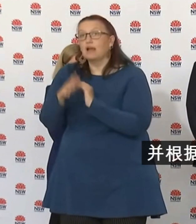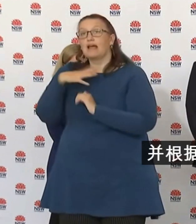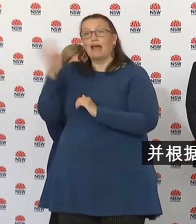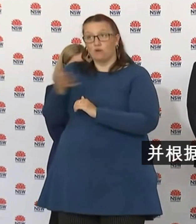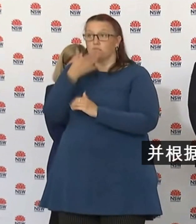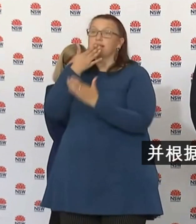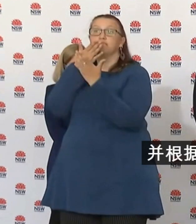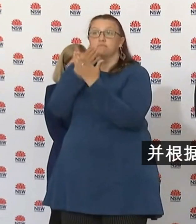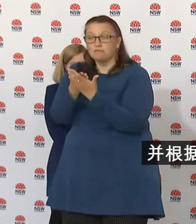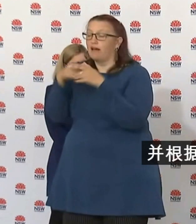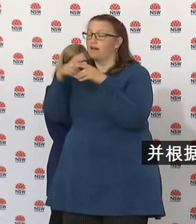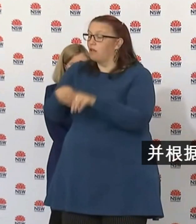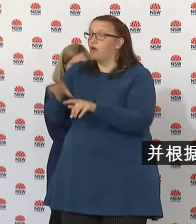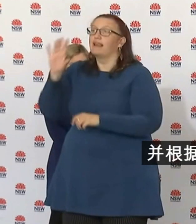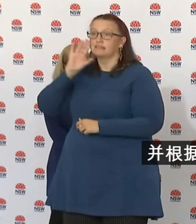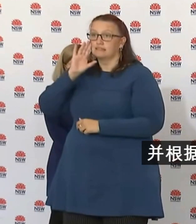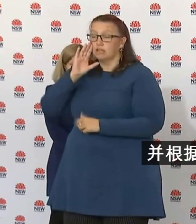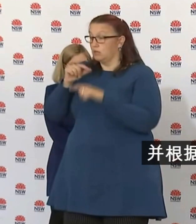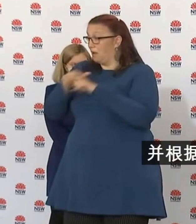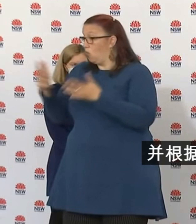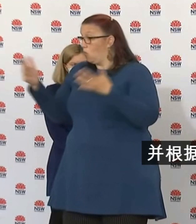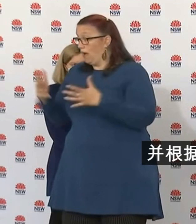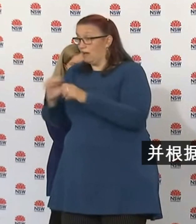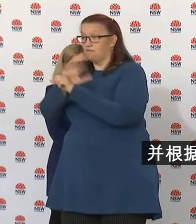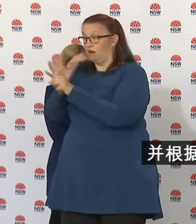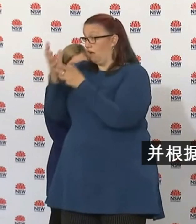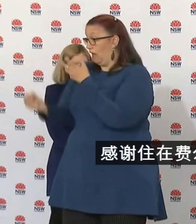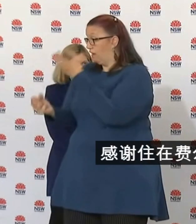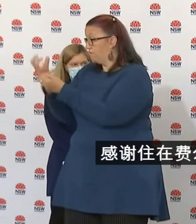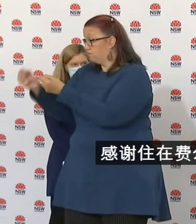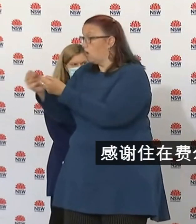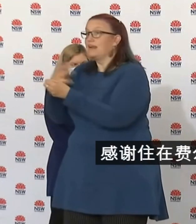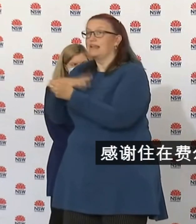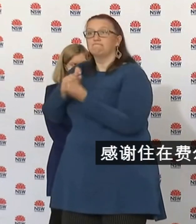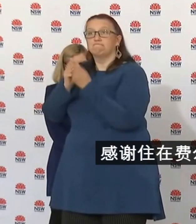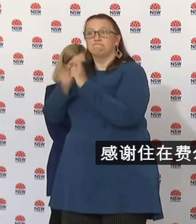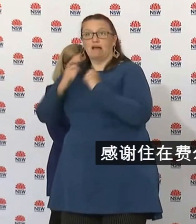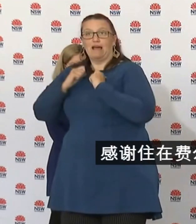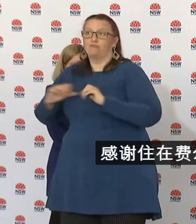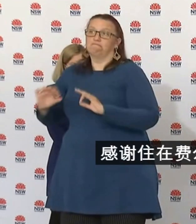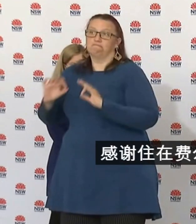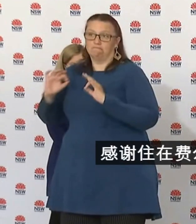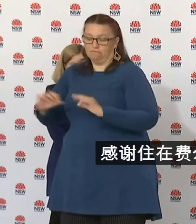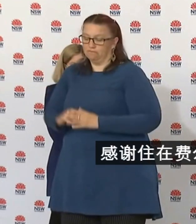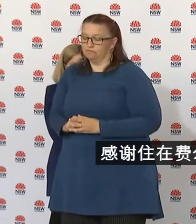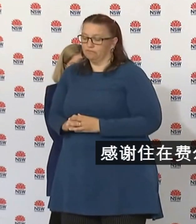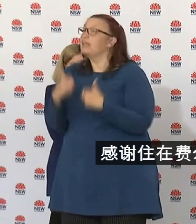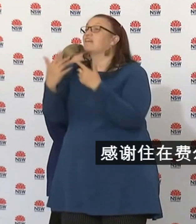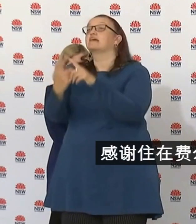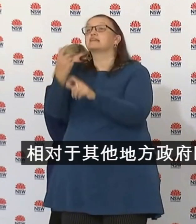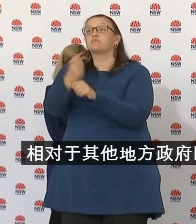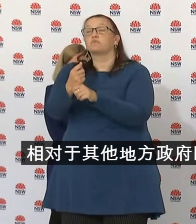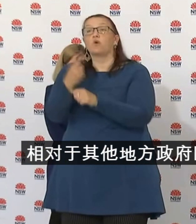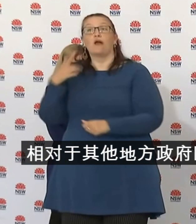doing and according to where the virus is circulating. So, for example, thank you to people who live within the Fairfield local government